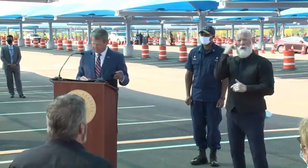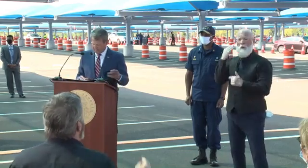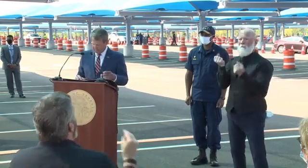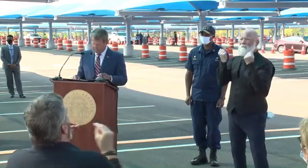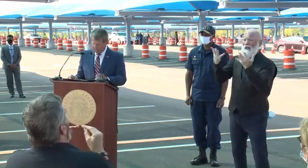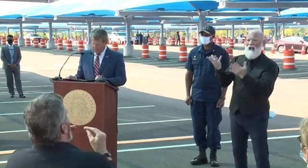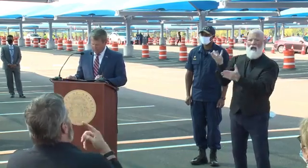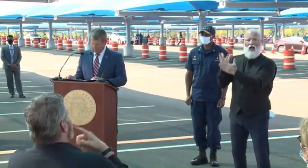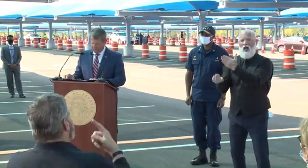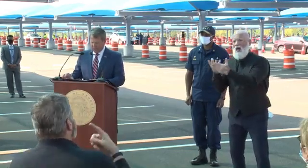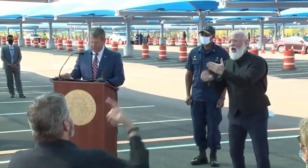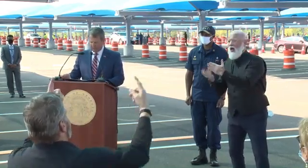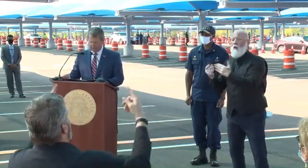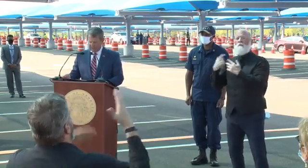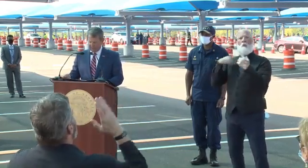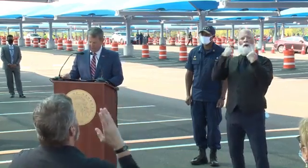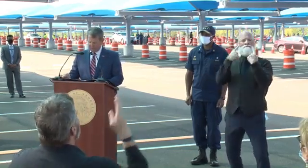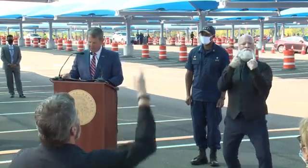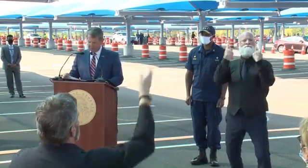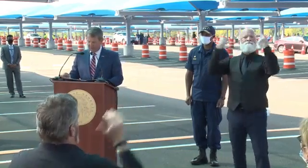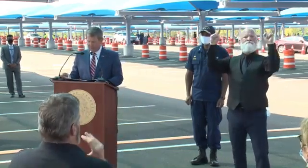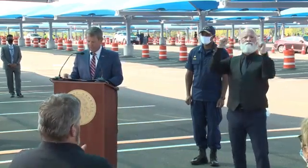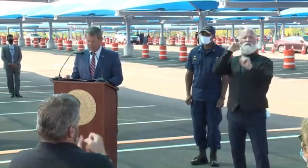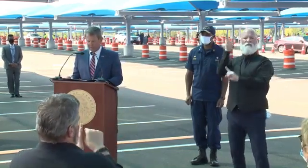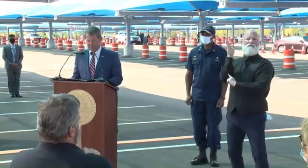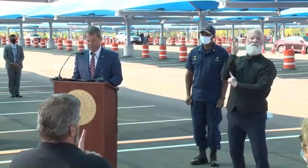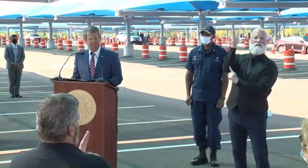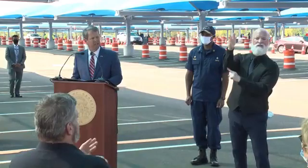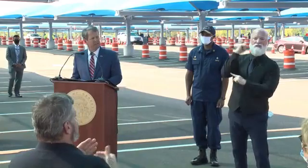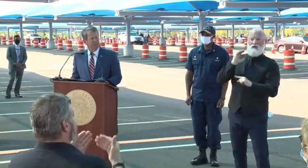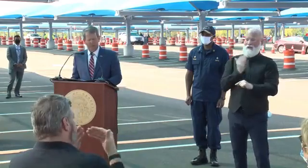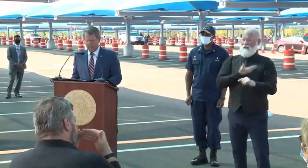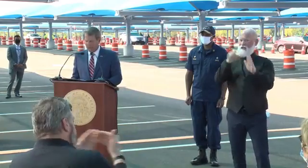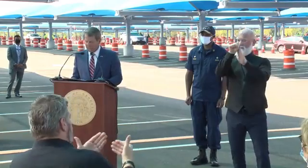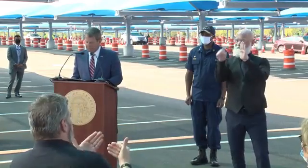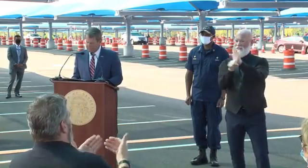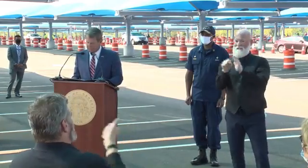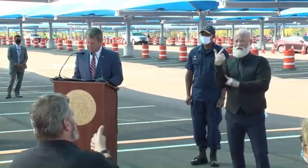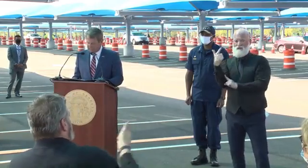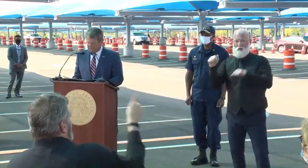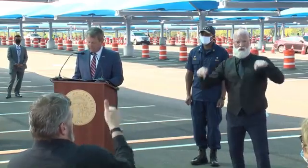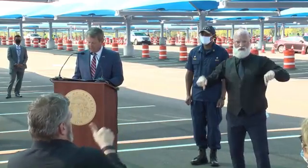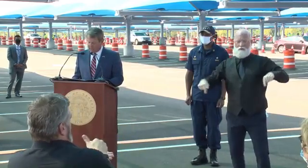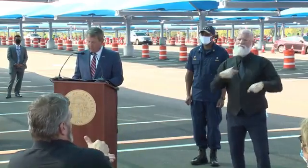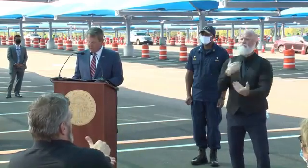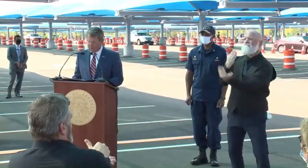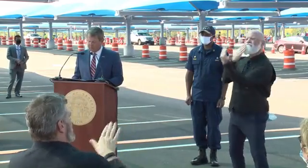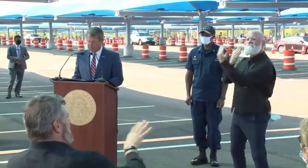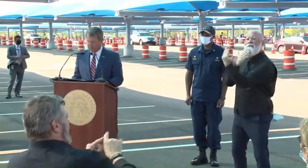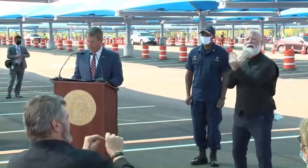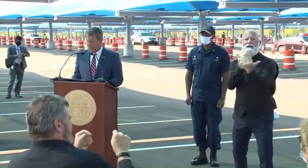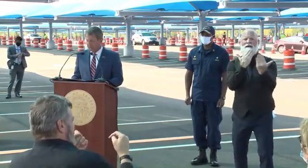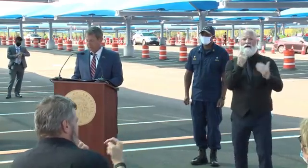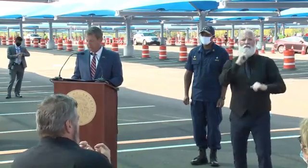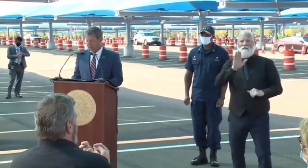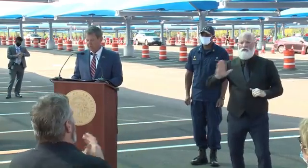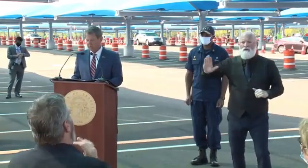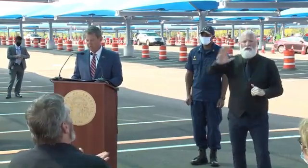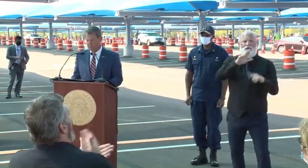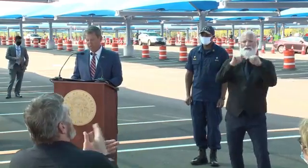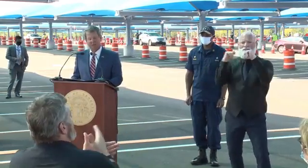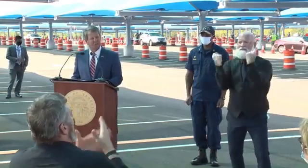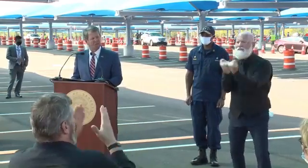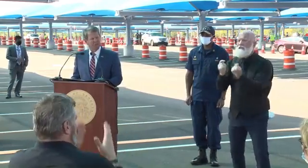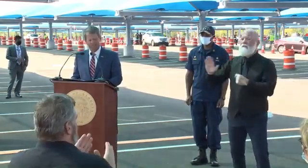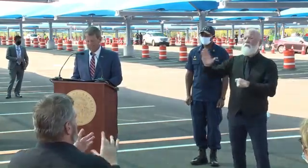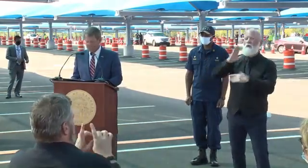state. I want to again thank the Surgeon General, his team, and our department and our partners at the Department of Health and